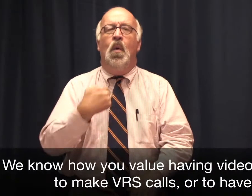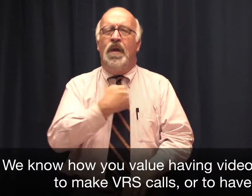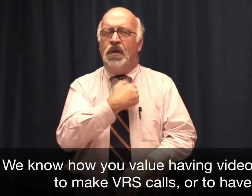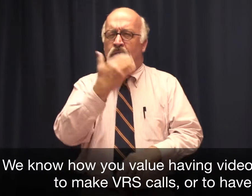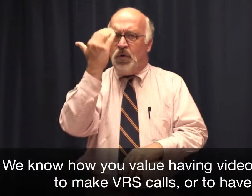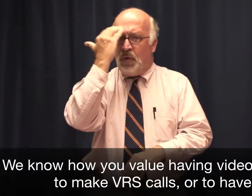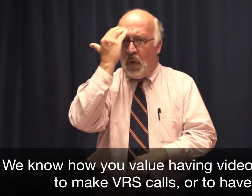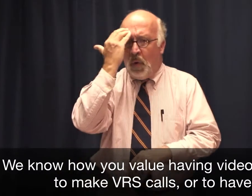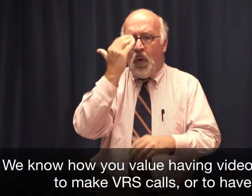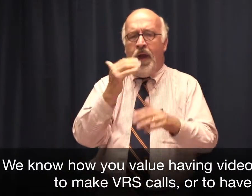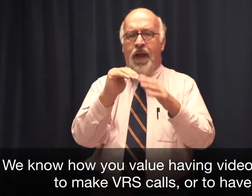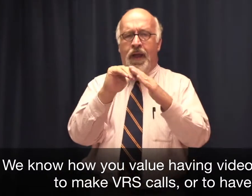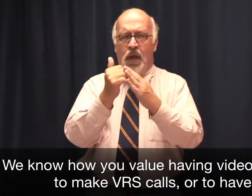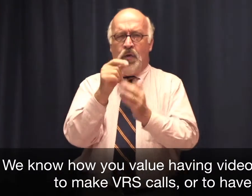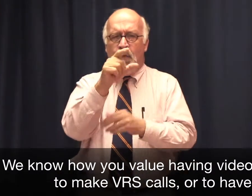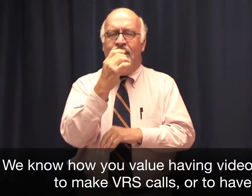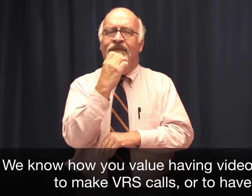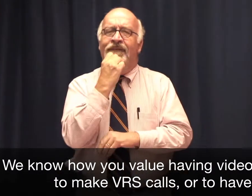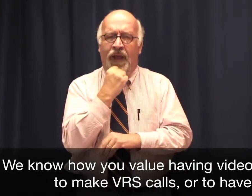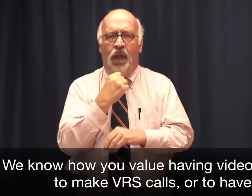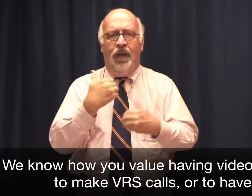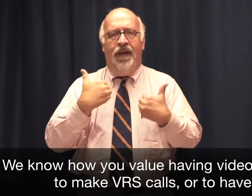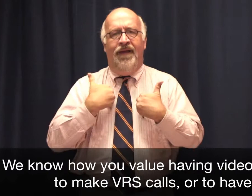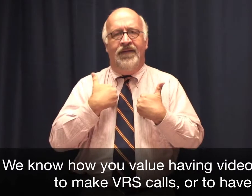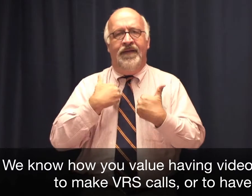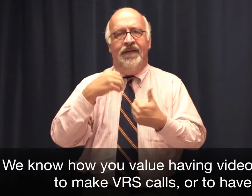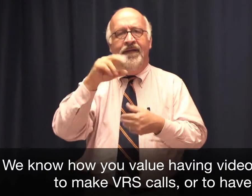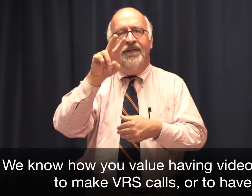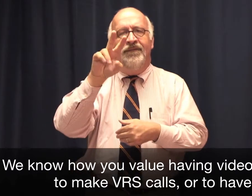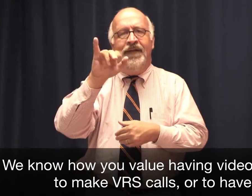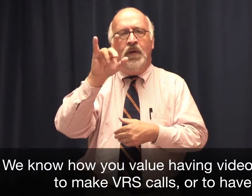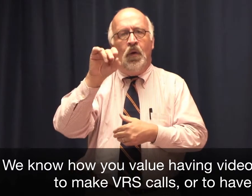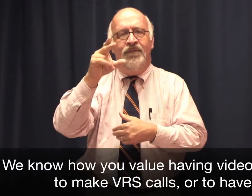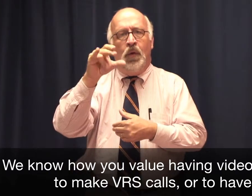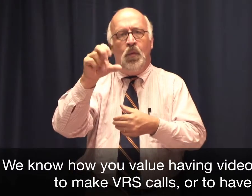We know how you value having video phones,